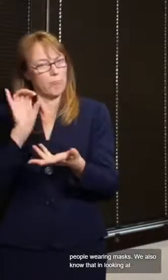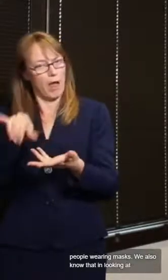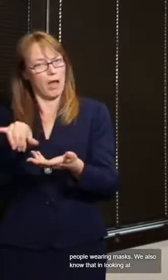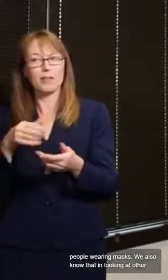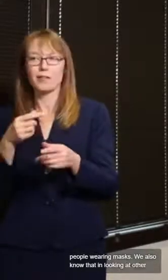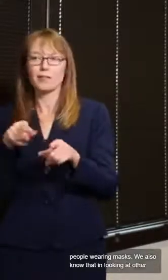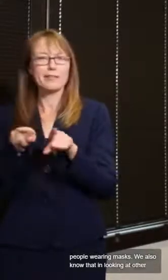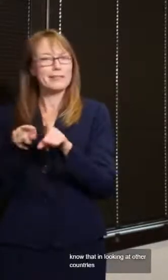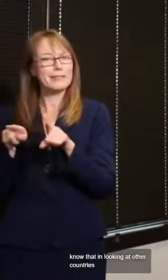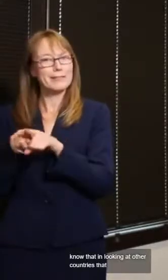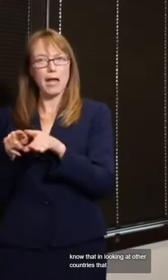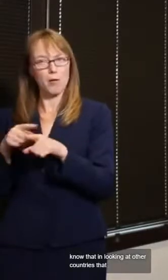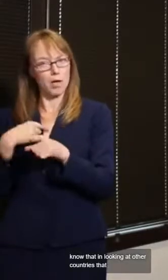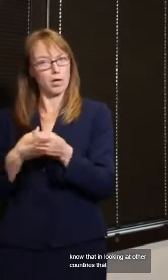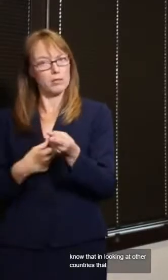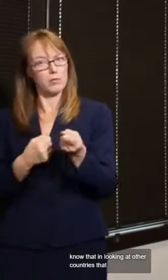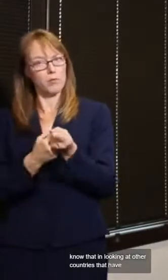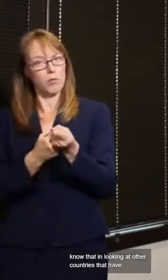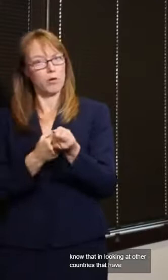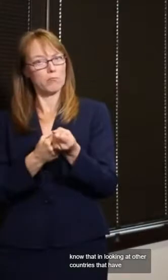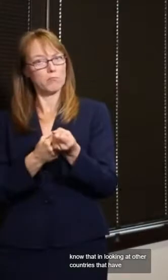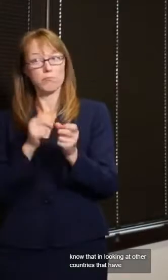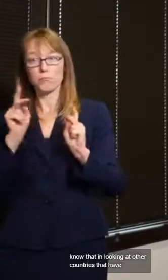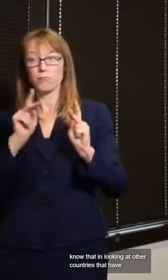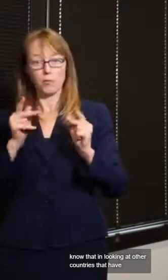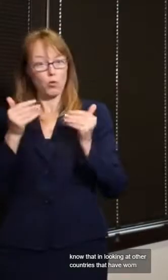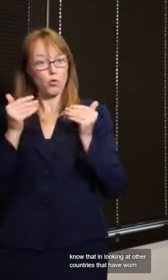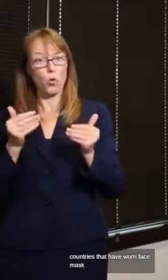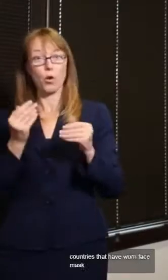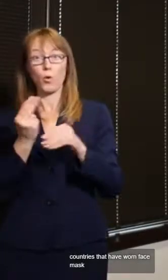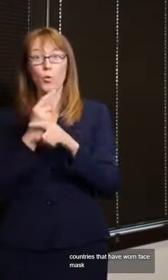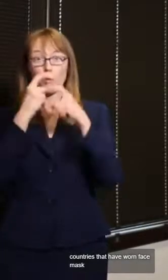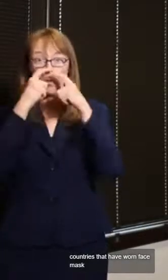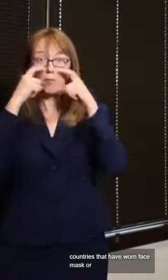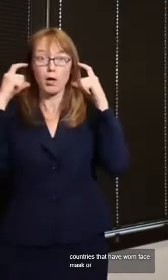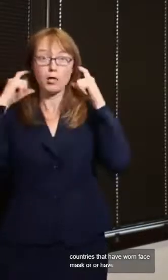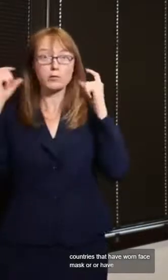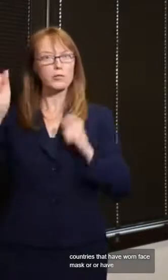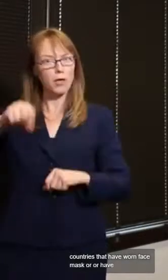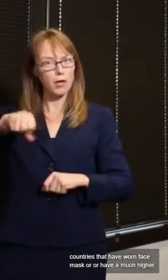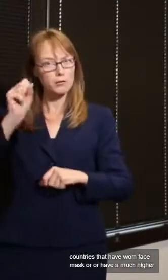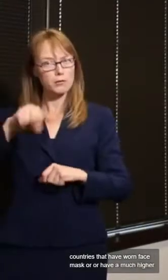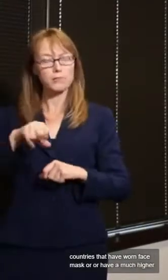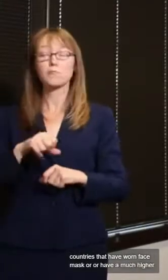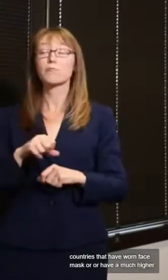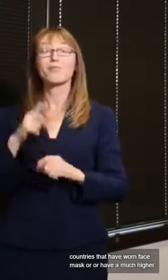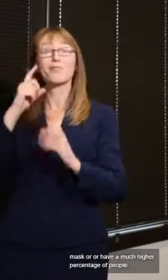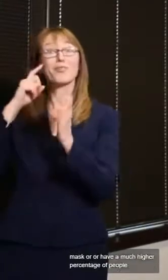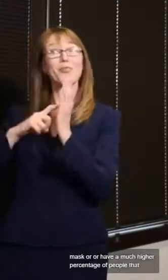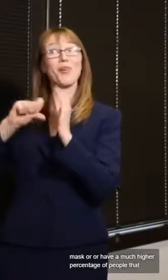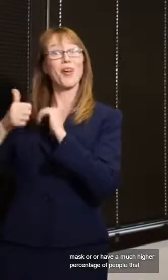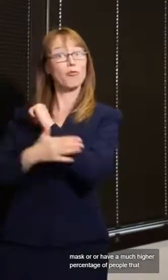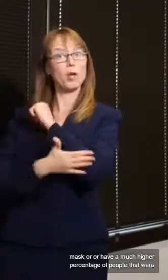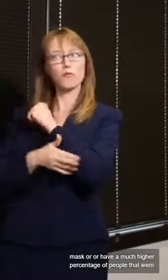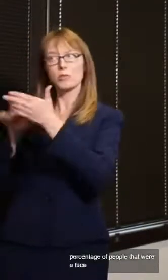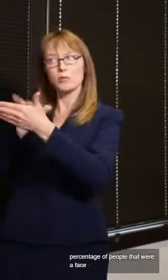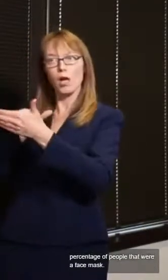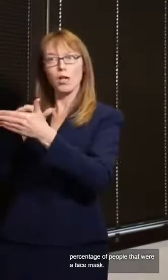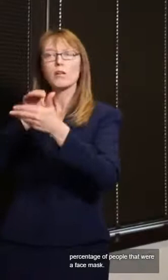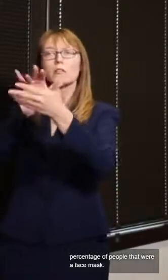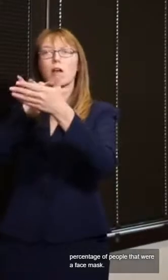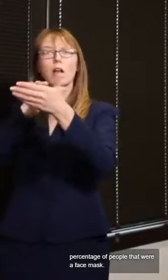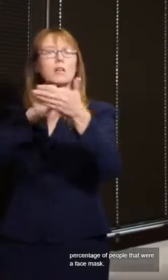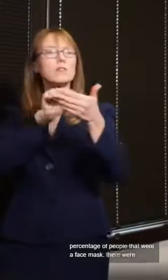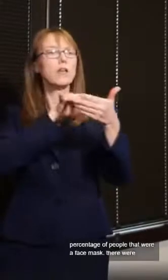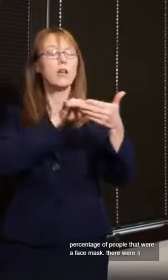other countries that have worn face masks or have a much higher percentage of people that wear a face mask,